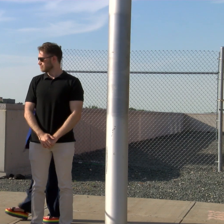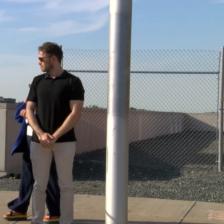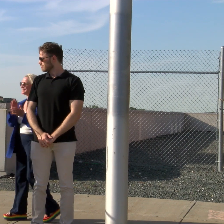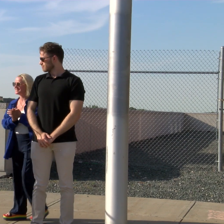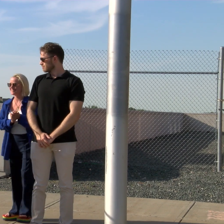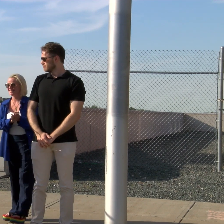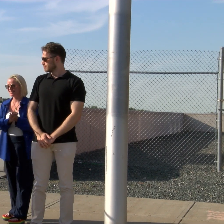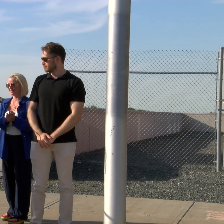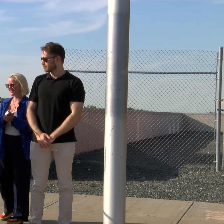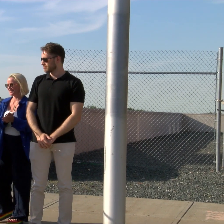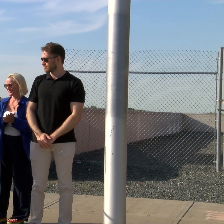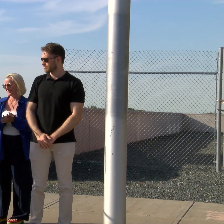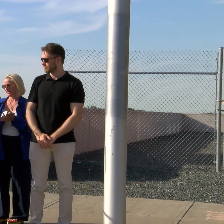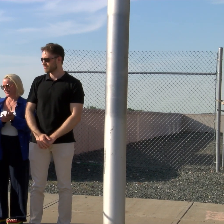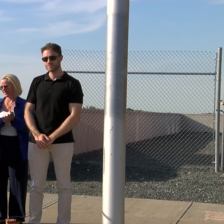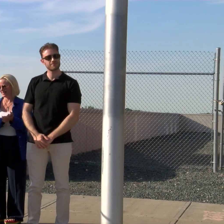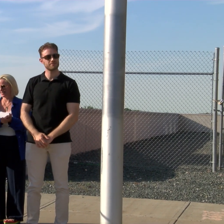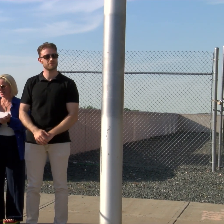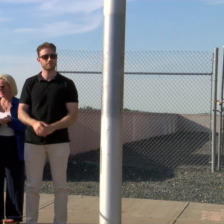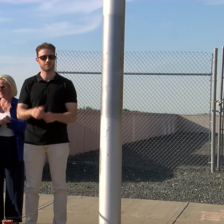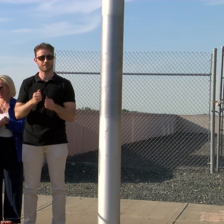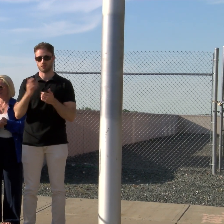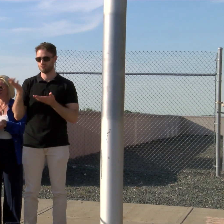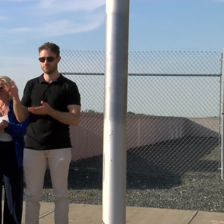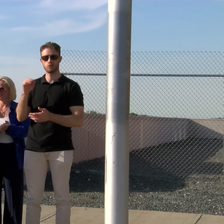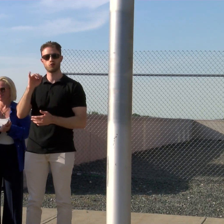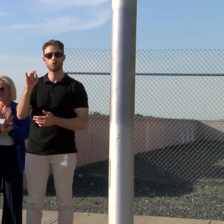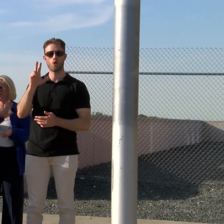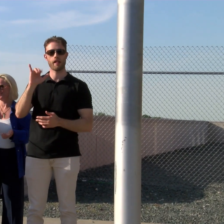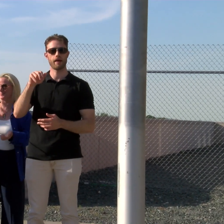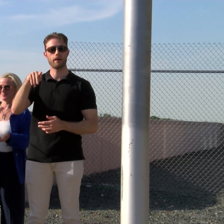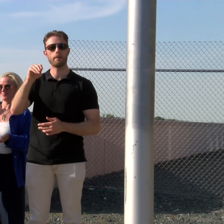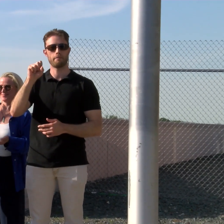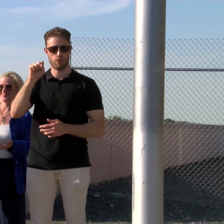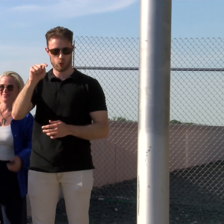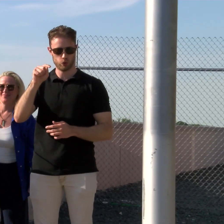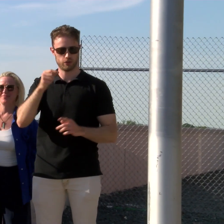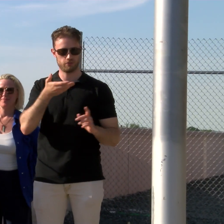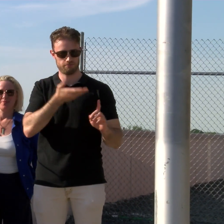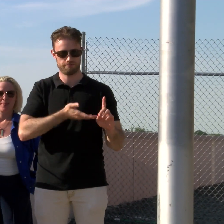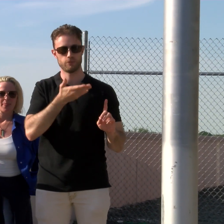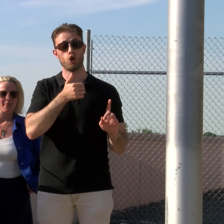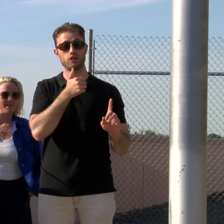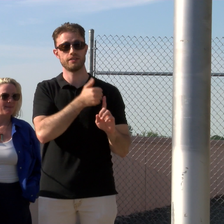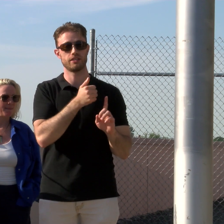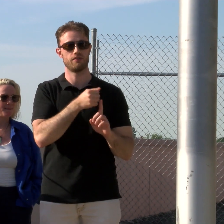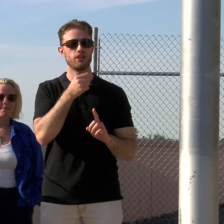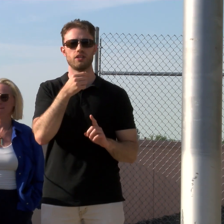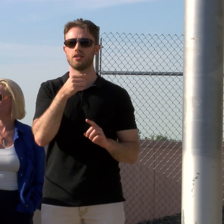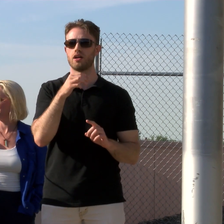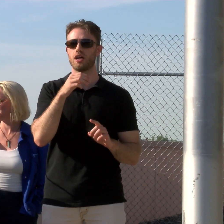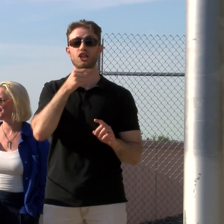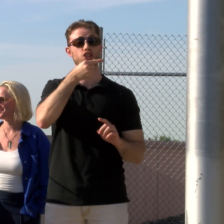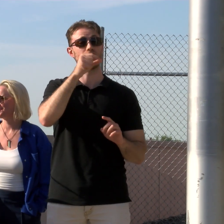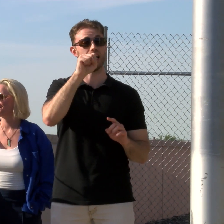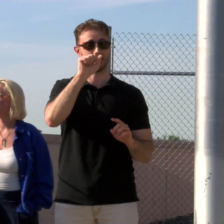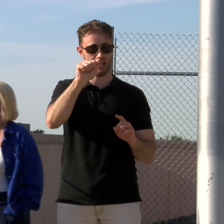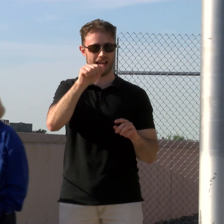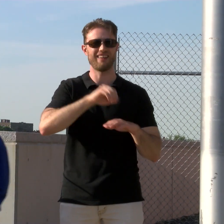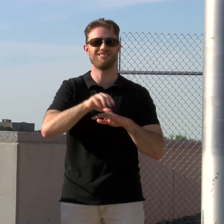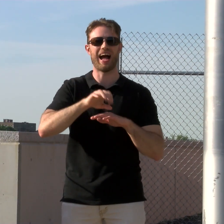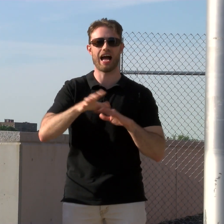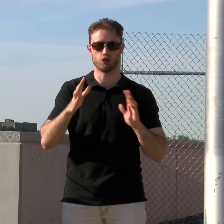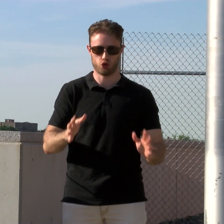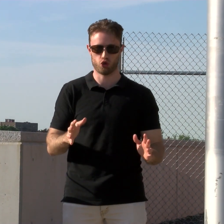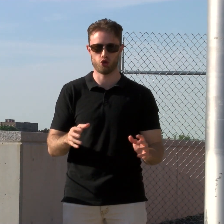Hi, Julia. Hi. Everybody, this is Julia Post. Julia Post is a GSA, is the GSA